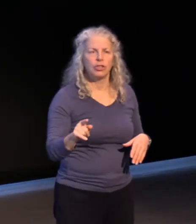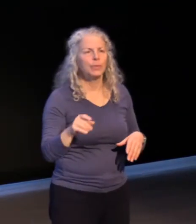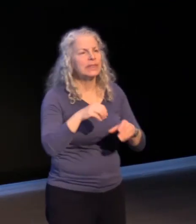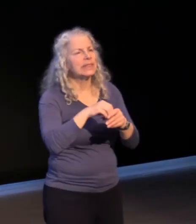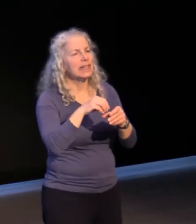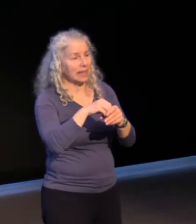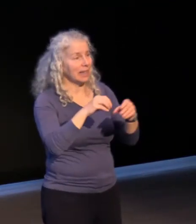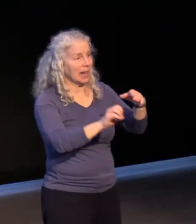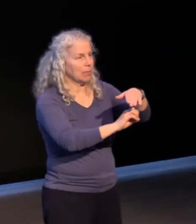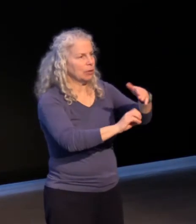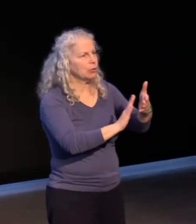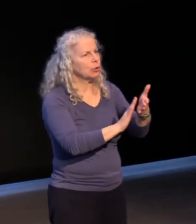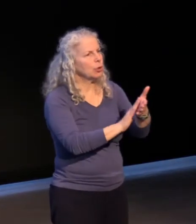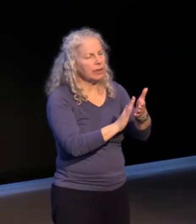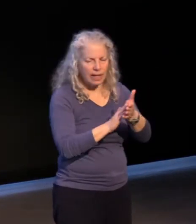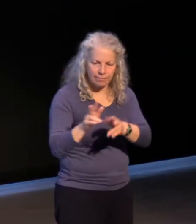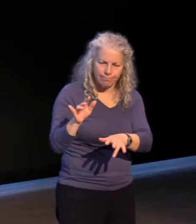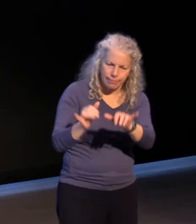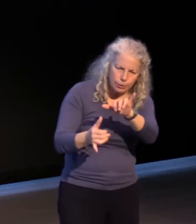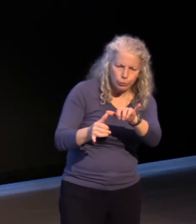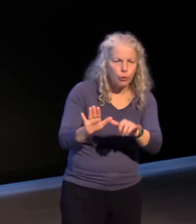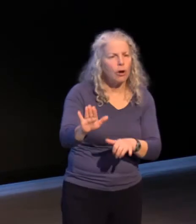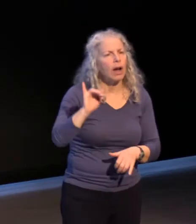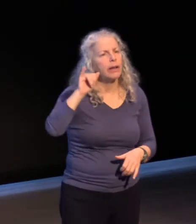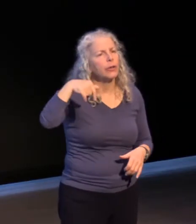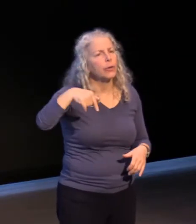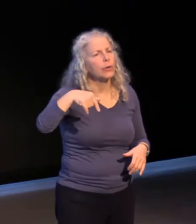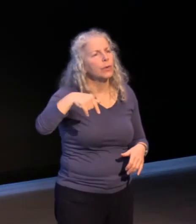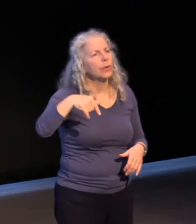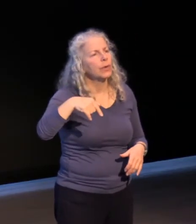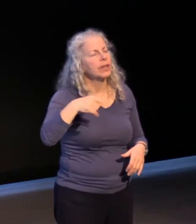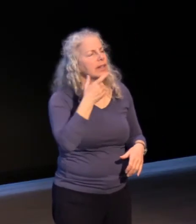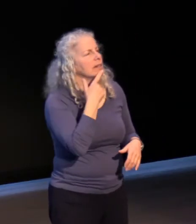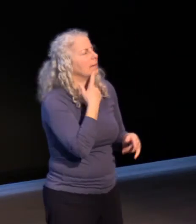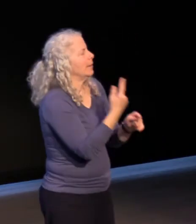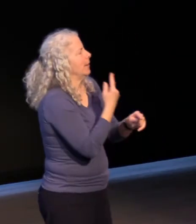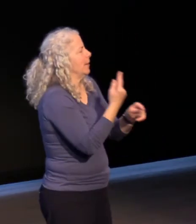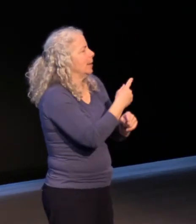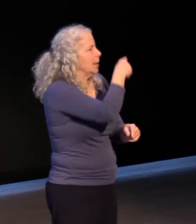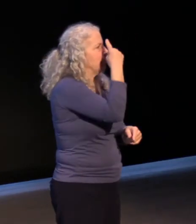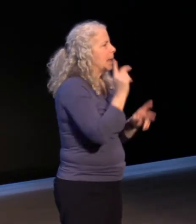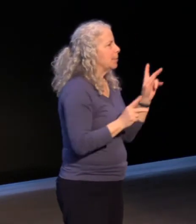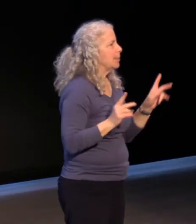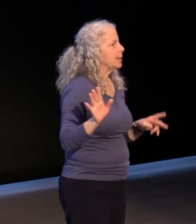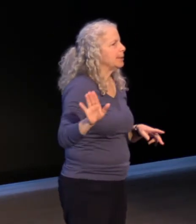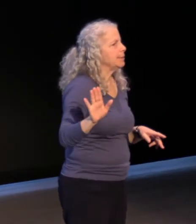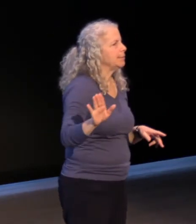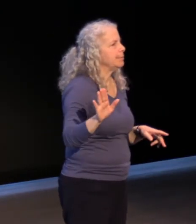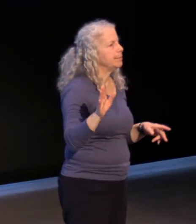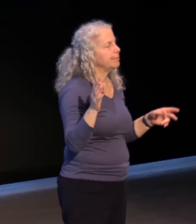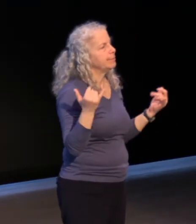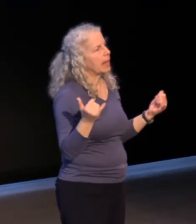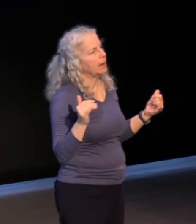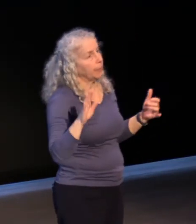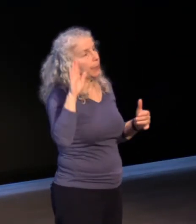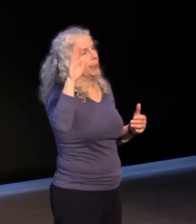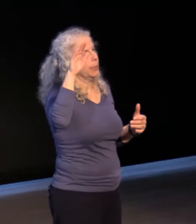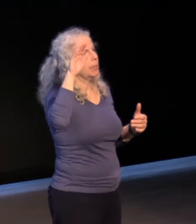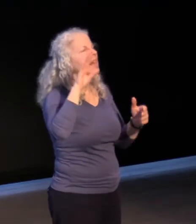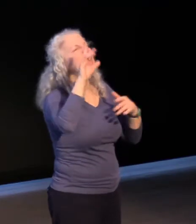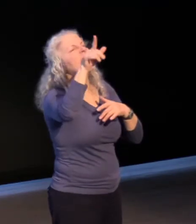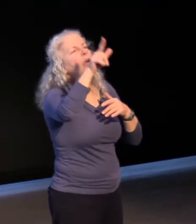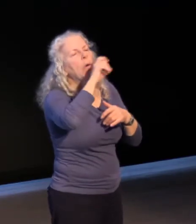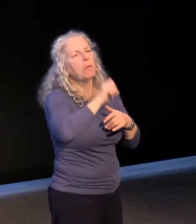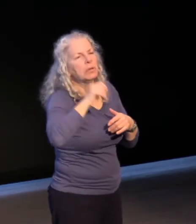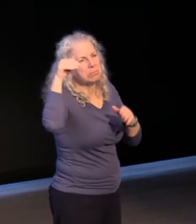had been measured. And quote, "As is usual with members of her race, at a higher peak now than it will be when she grows